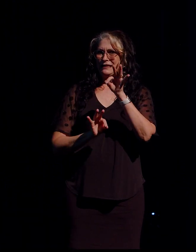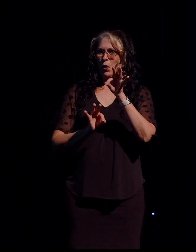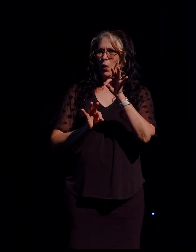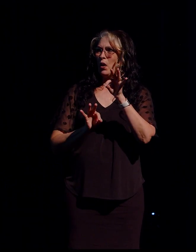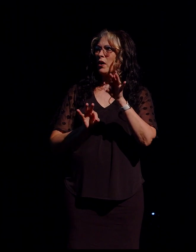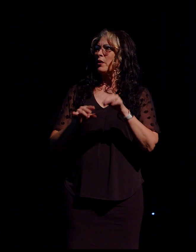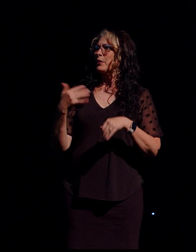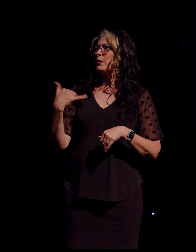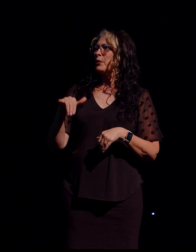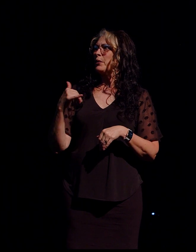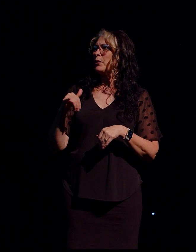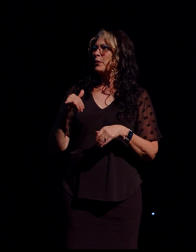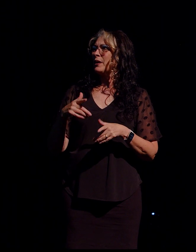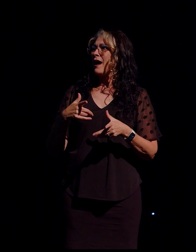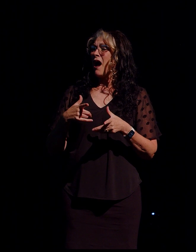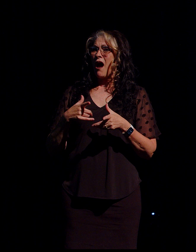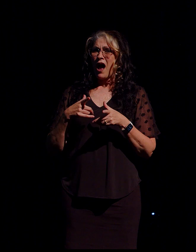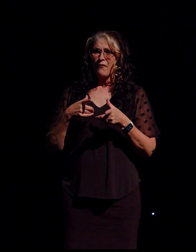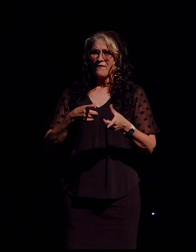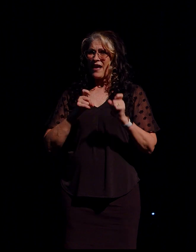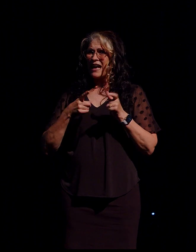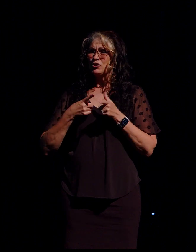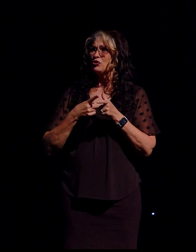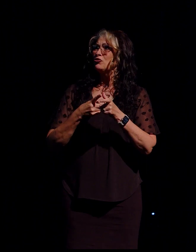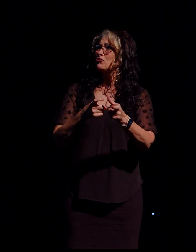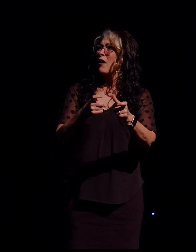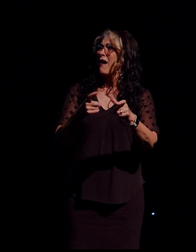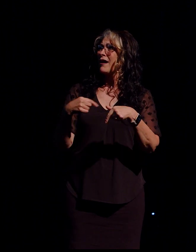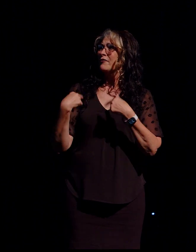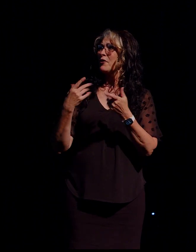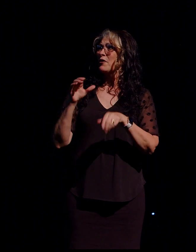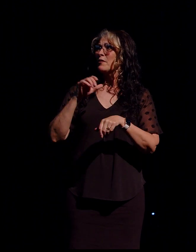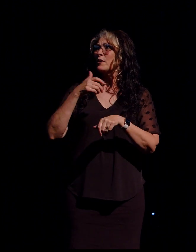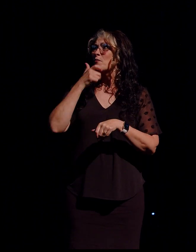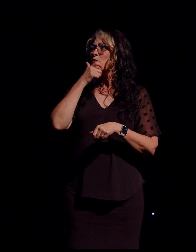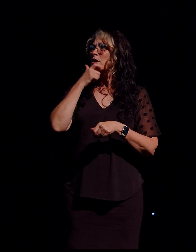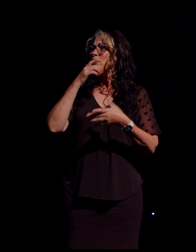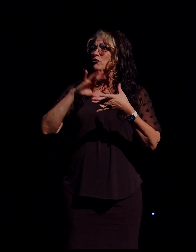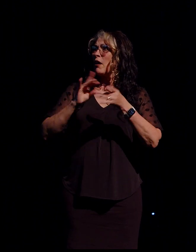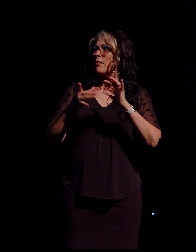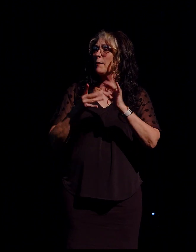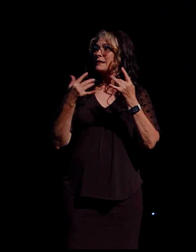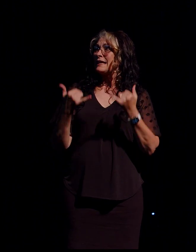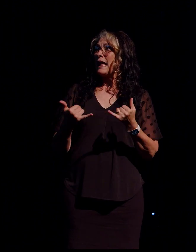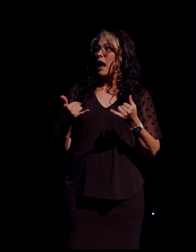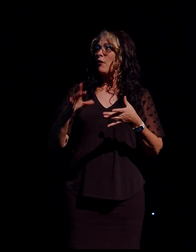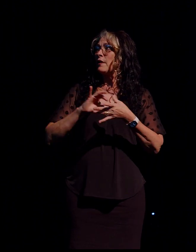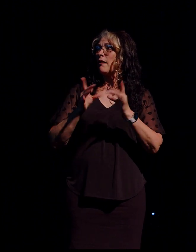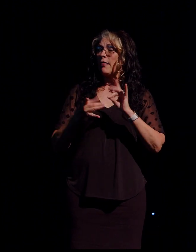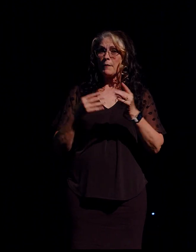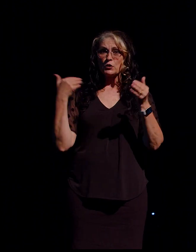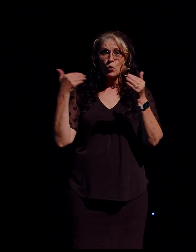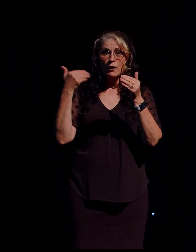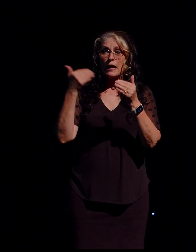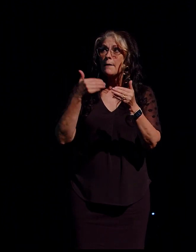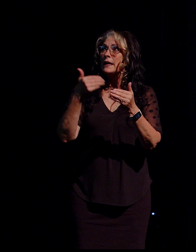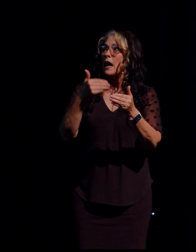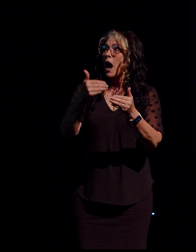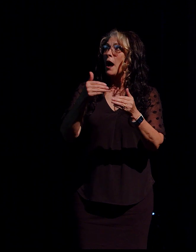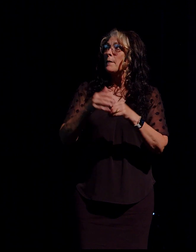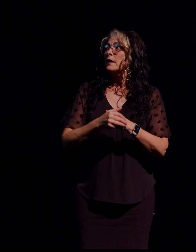Achilles. I'd been fast-tracked by the British Olympic Committee for the Olympics, and you know, now the Olympics were coming up in